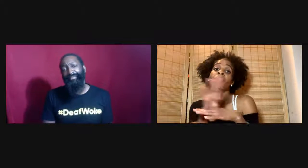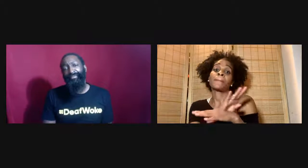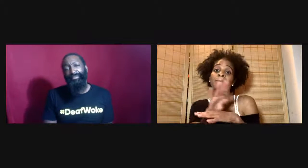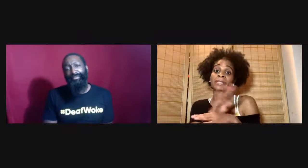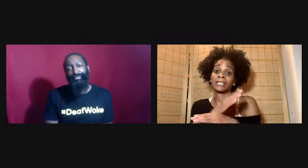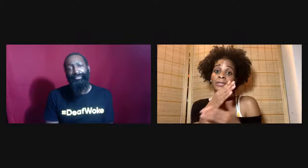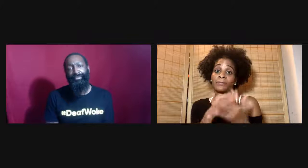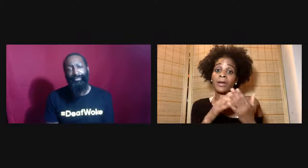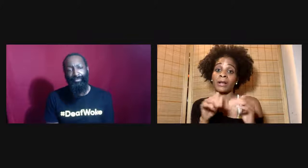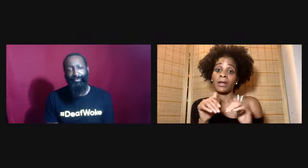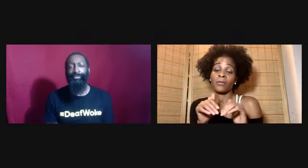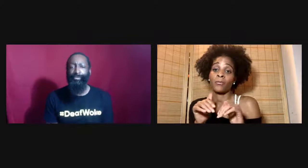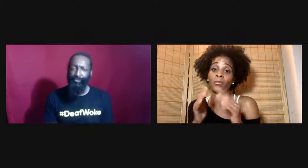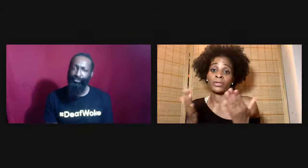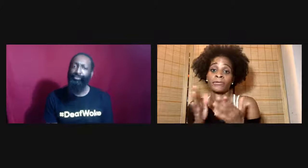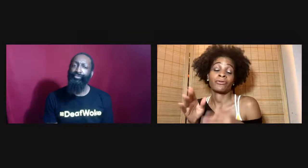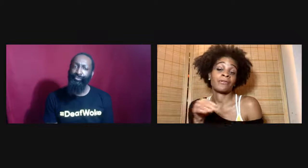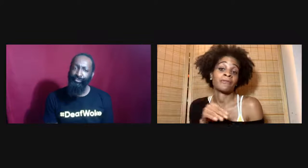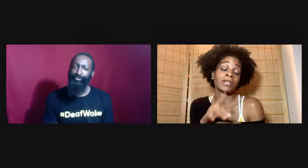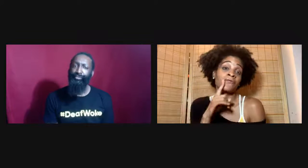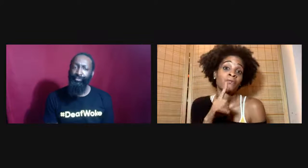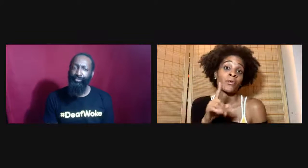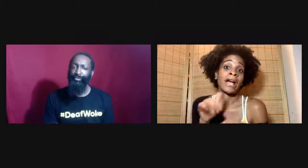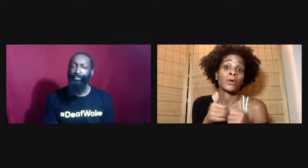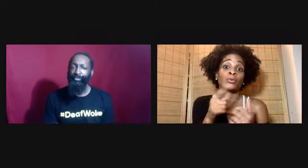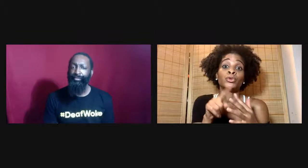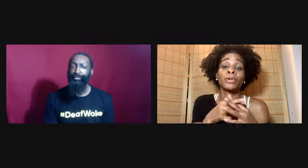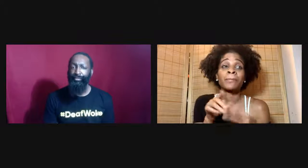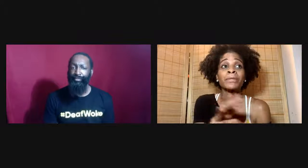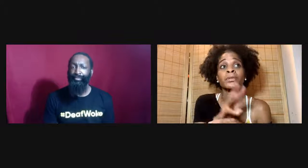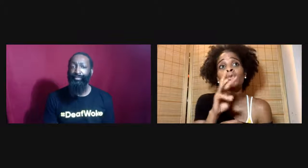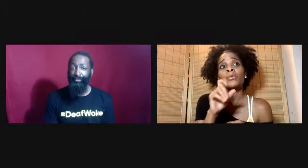start? What's your advice for them?